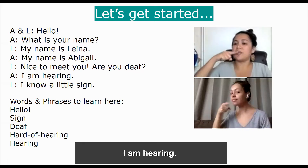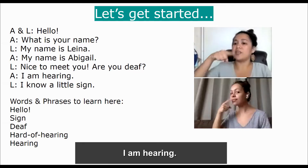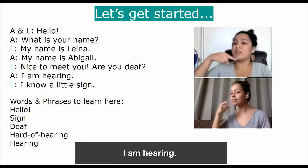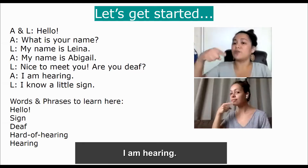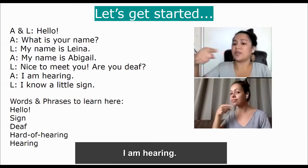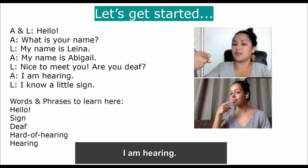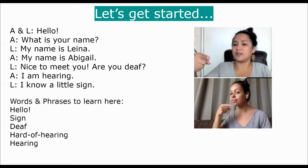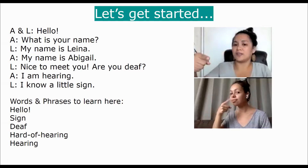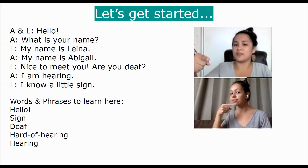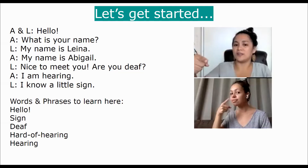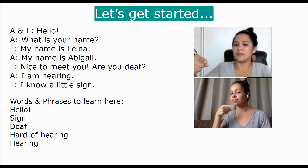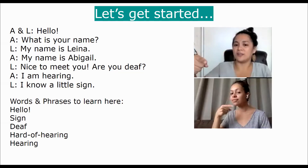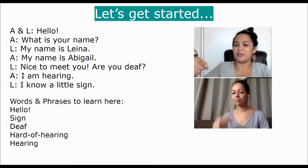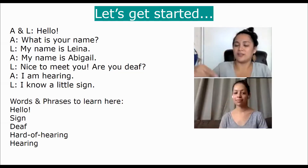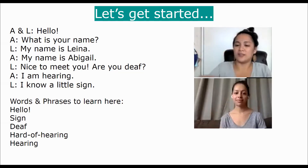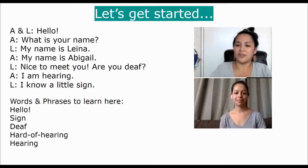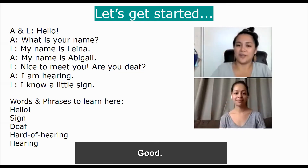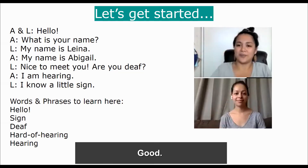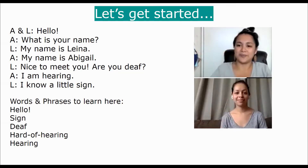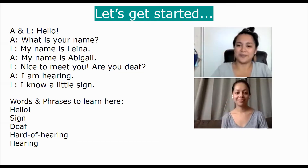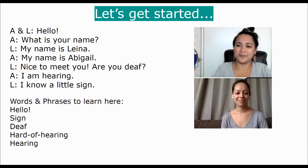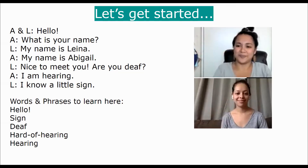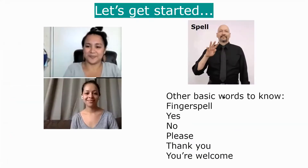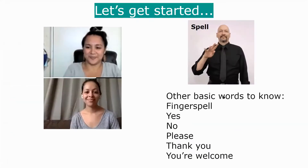am hearing. Good.